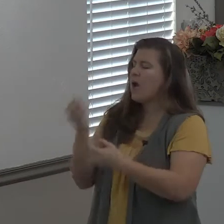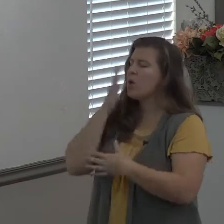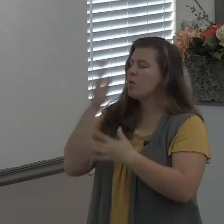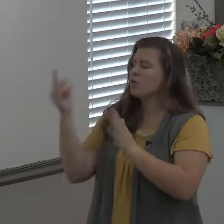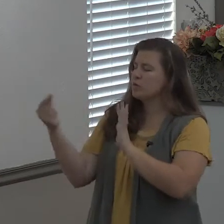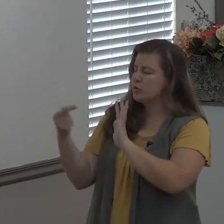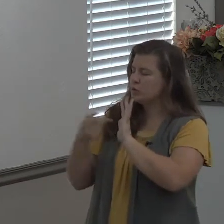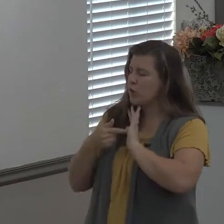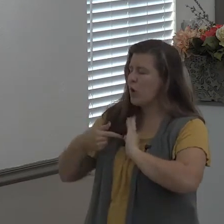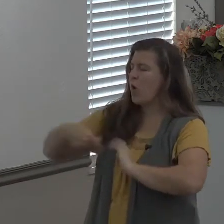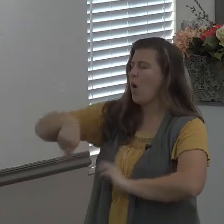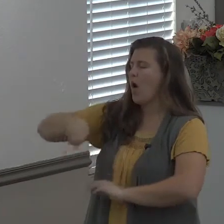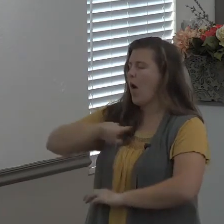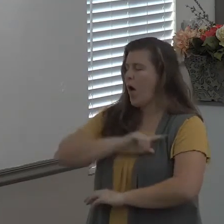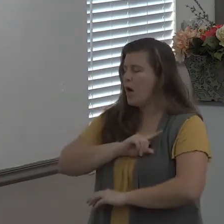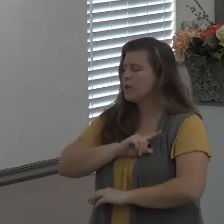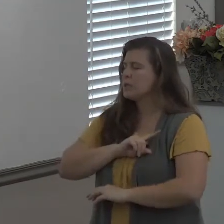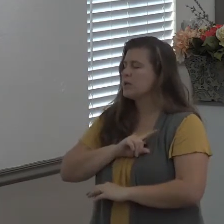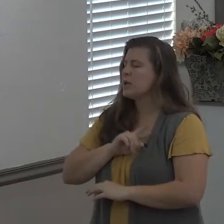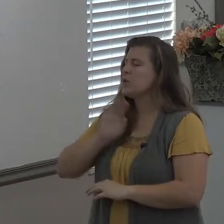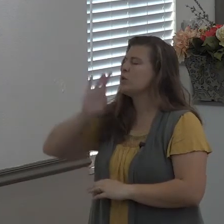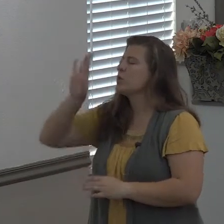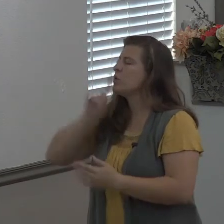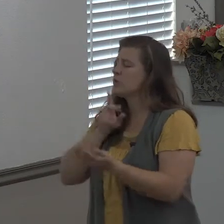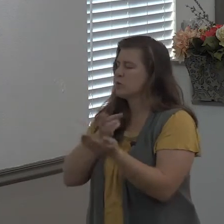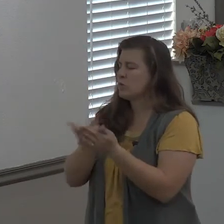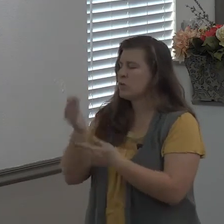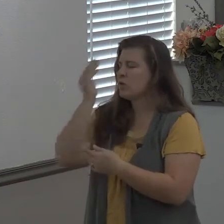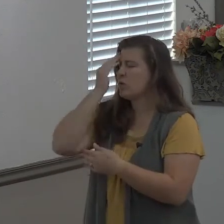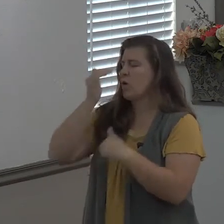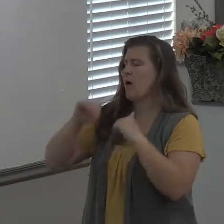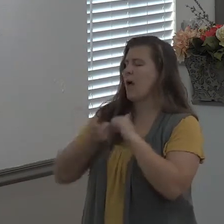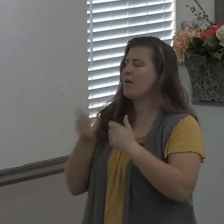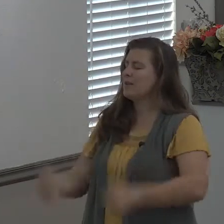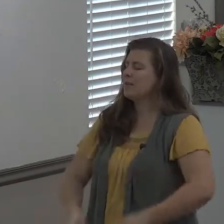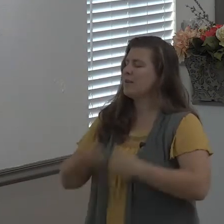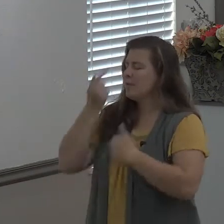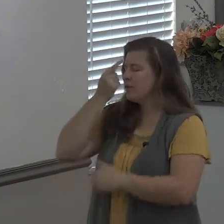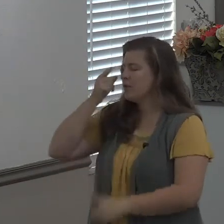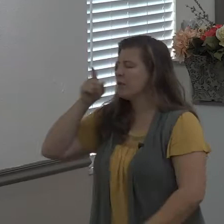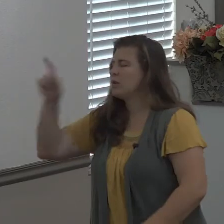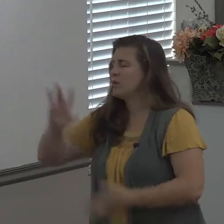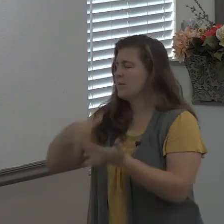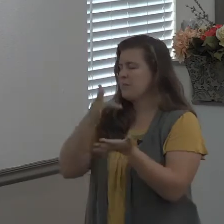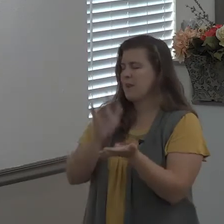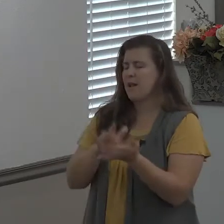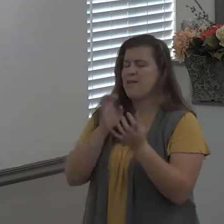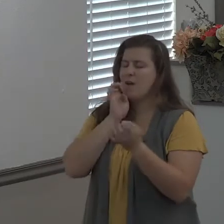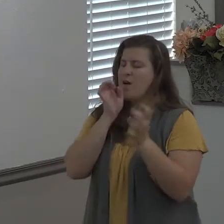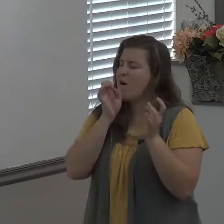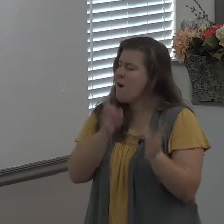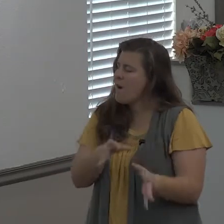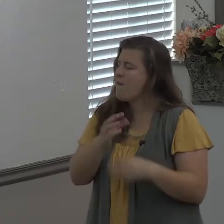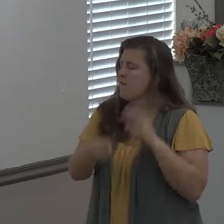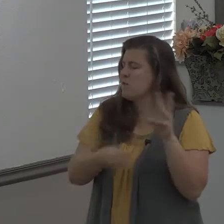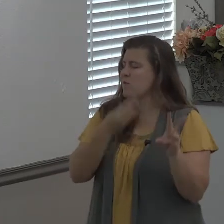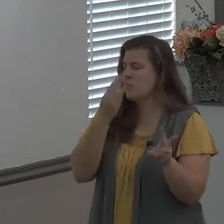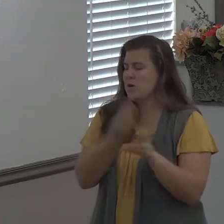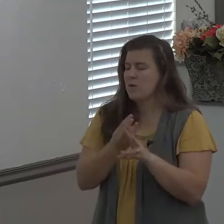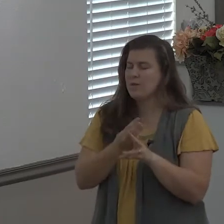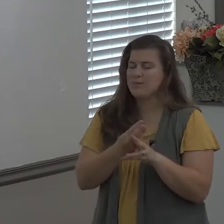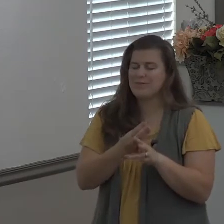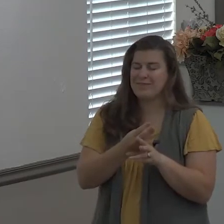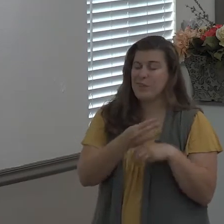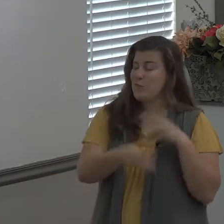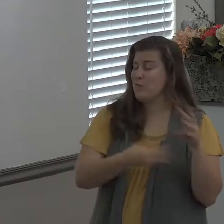and I pray now through the power of your Spirit that you would illuminate our eyes, that we would understand the truths of your word to know how to live for you in